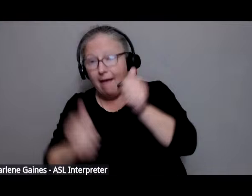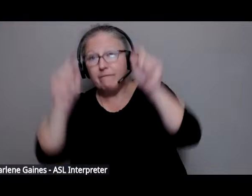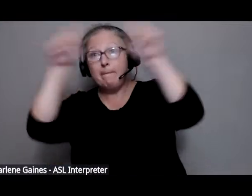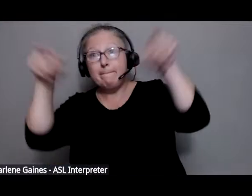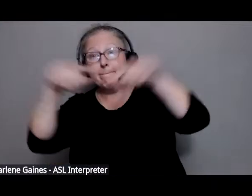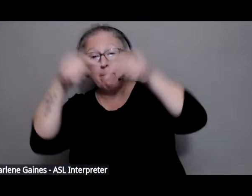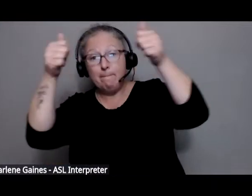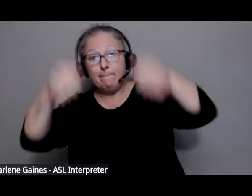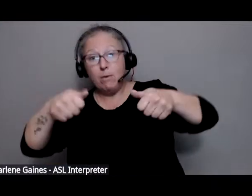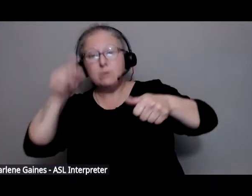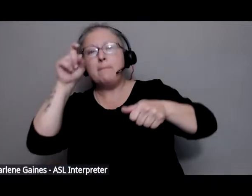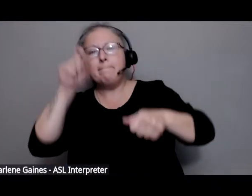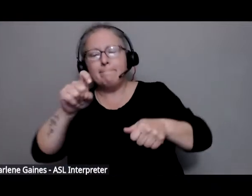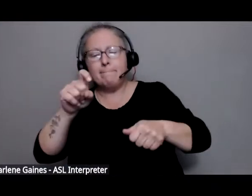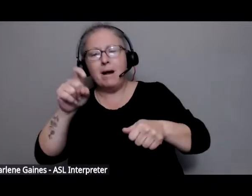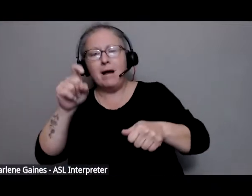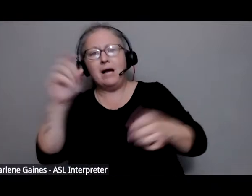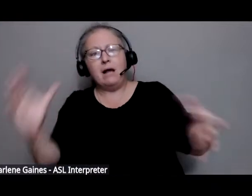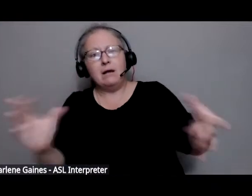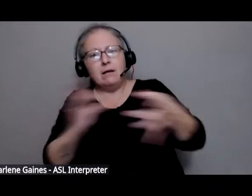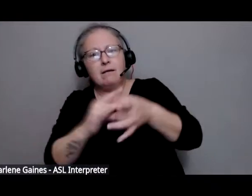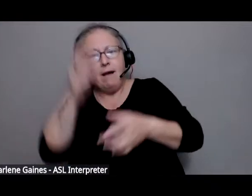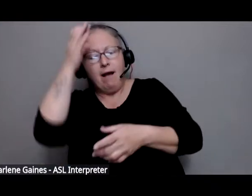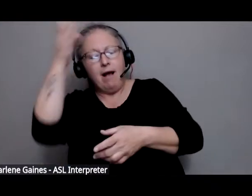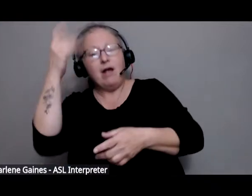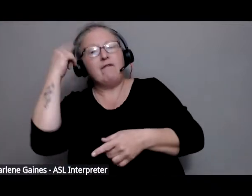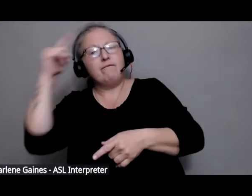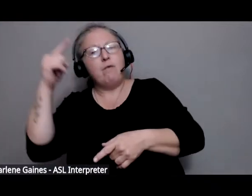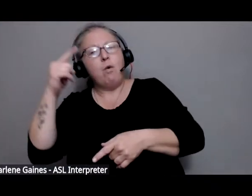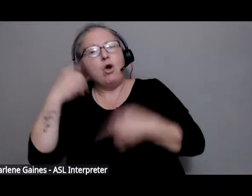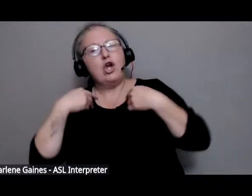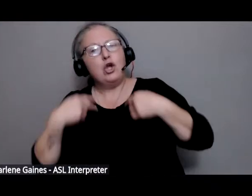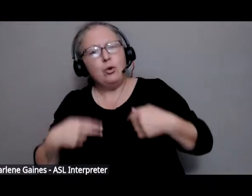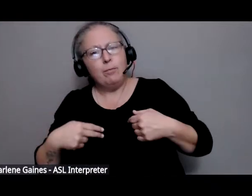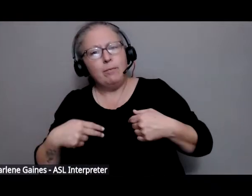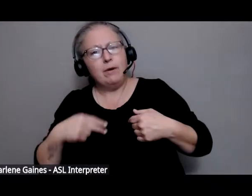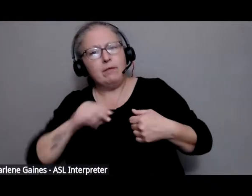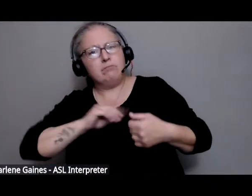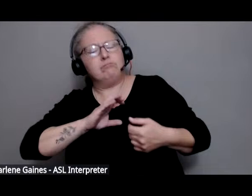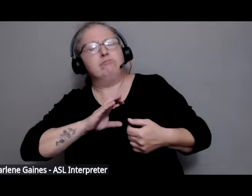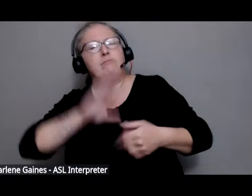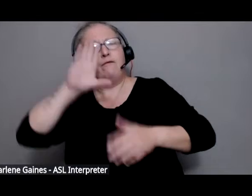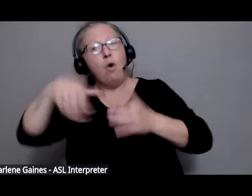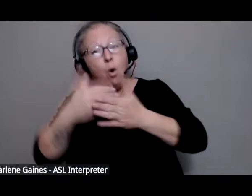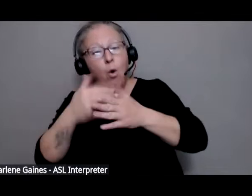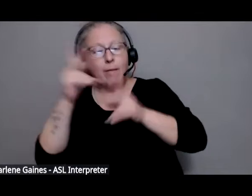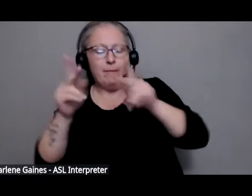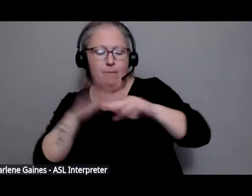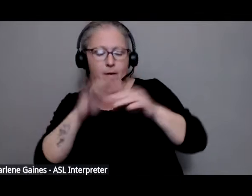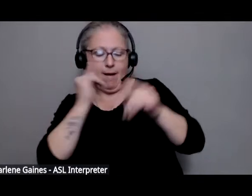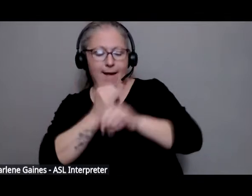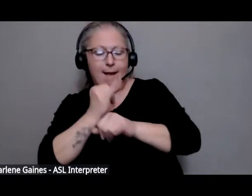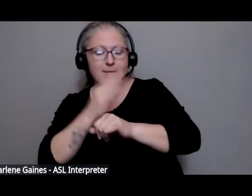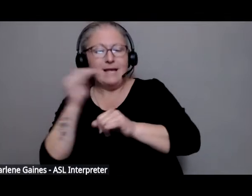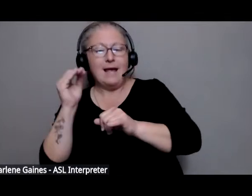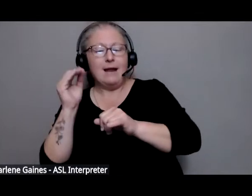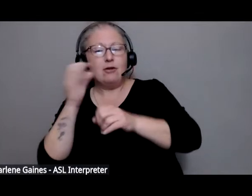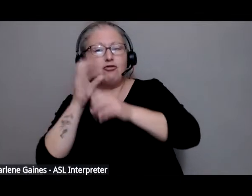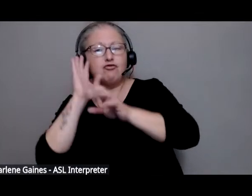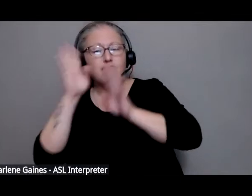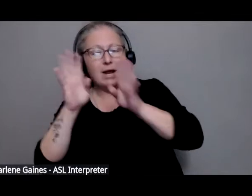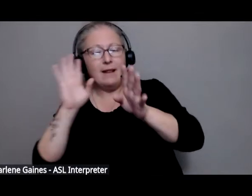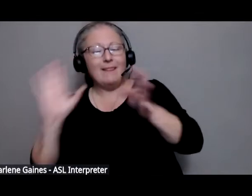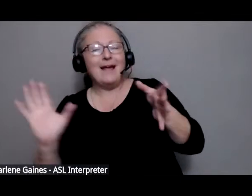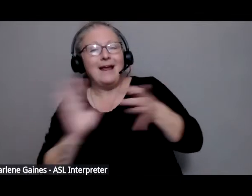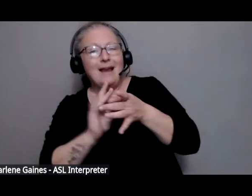tie into a concept that was related to humanizing all the people on campus and creating those connections. It impacts